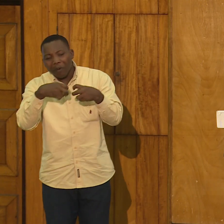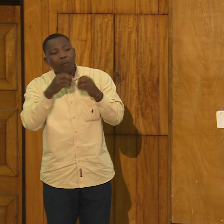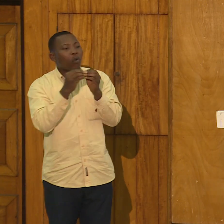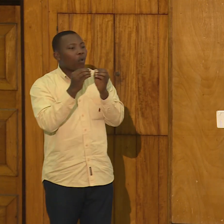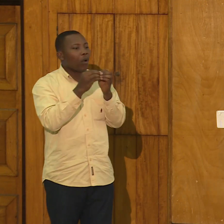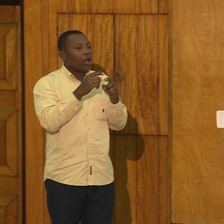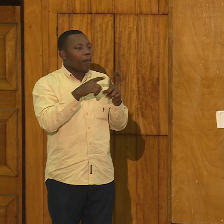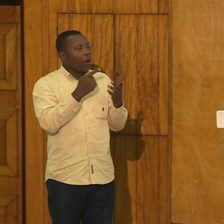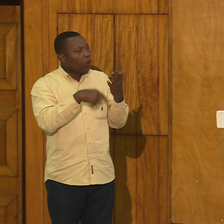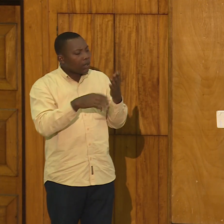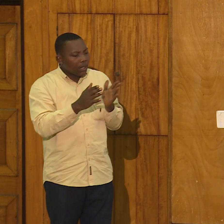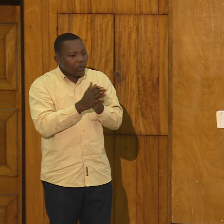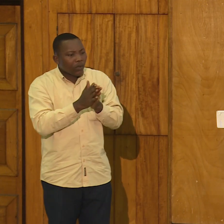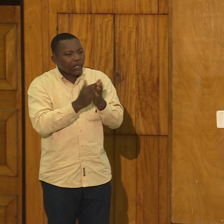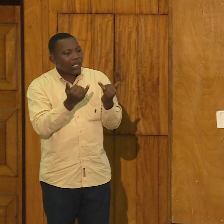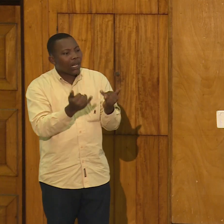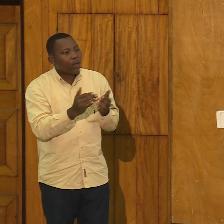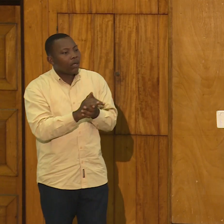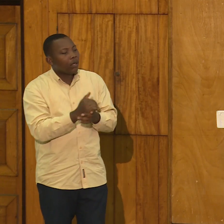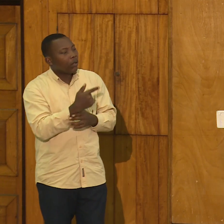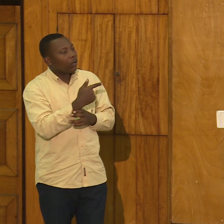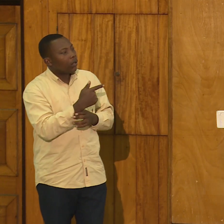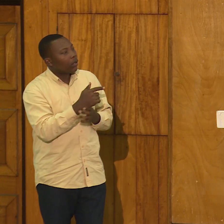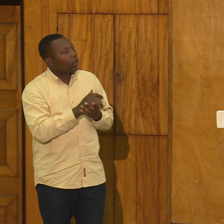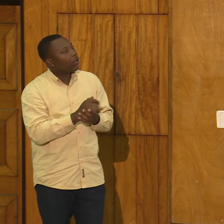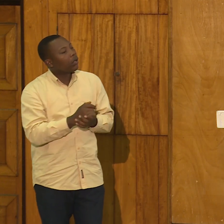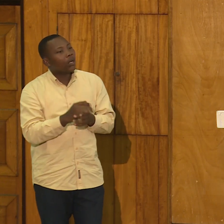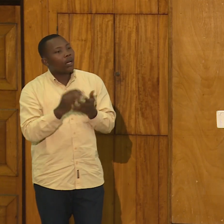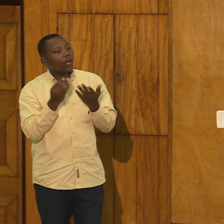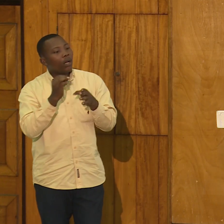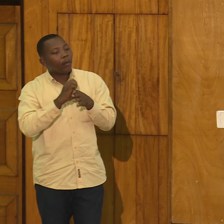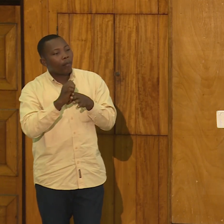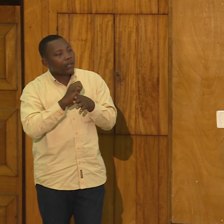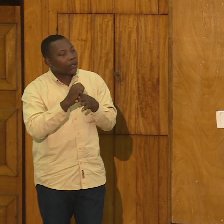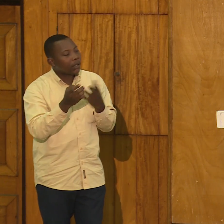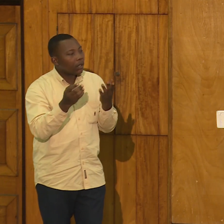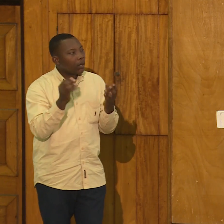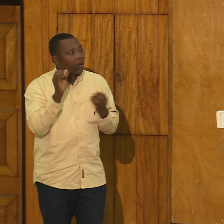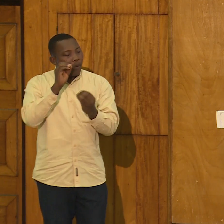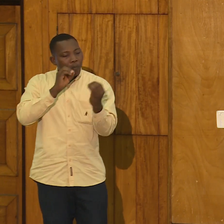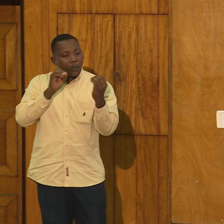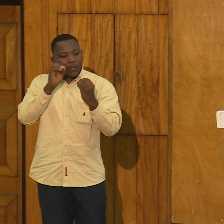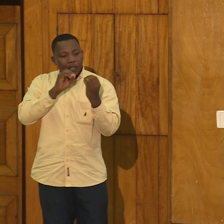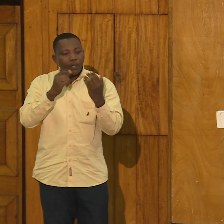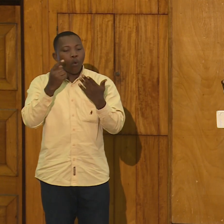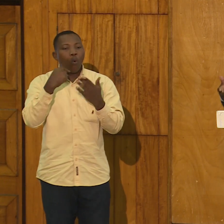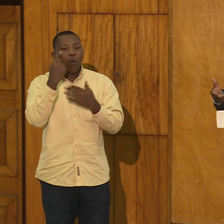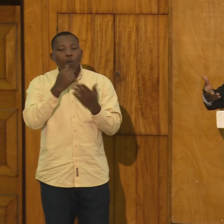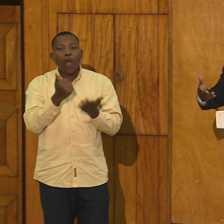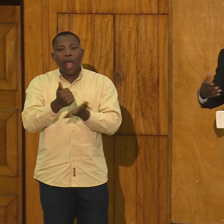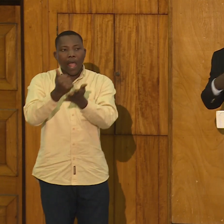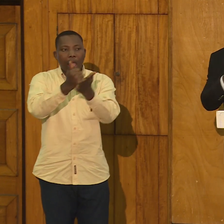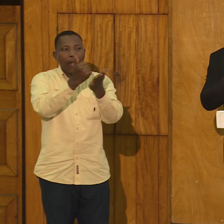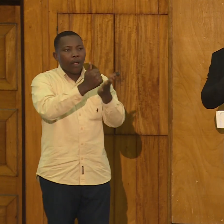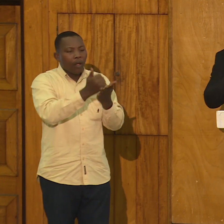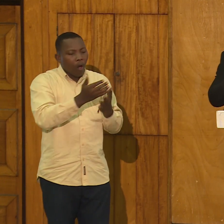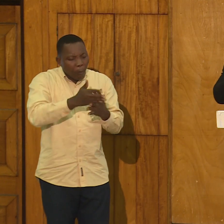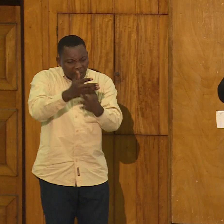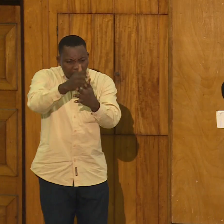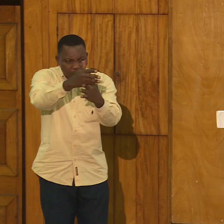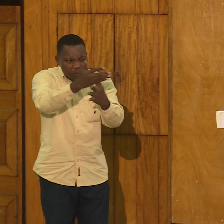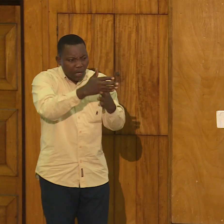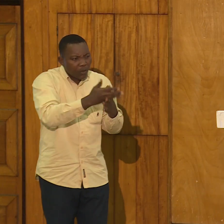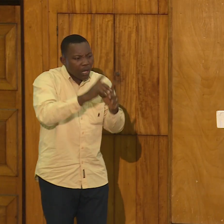what is interesting now that it's their mentors, it's their peers who are distributing the self-test kits. They're